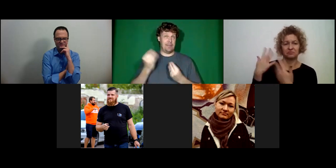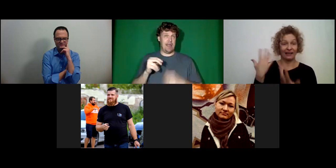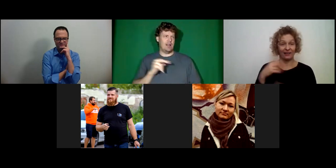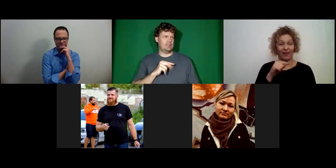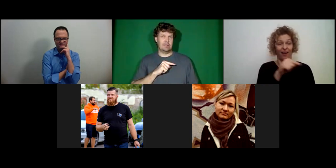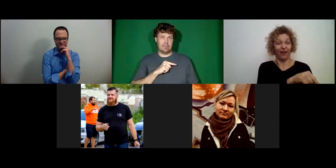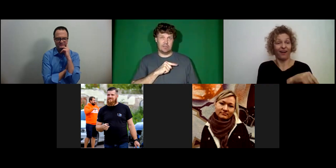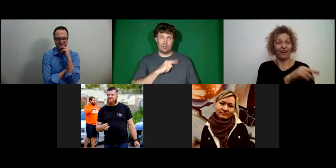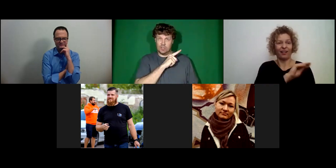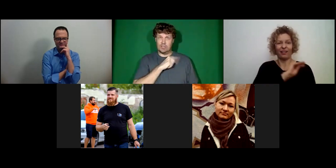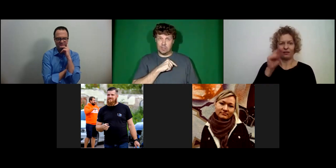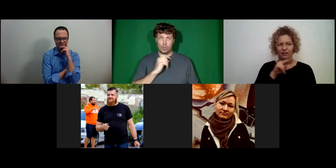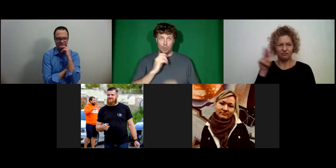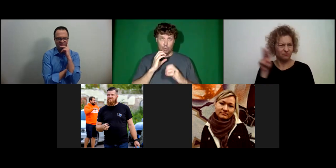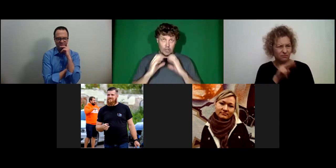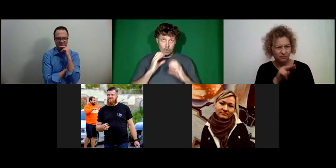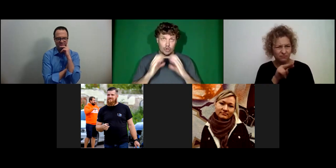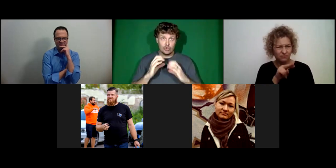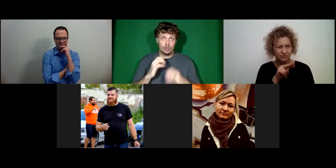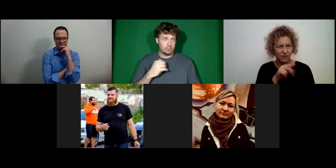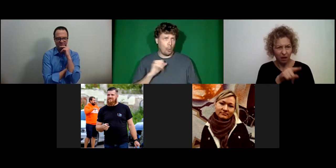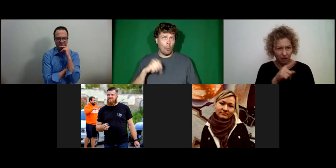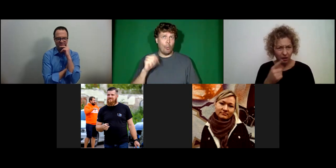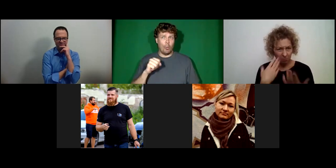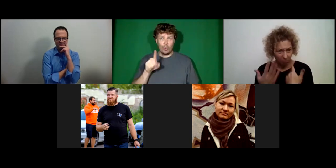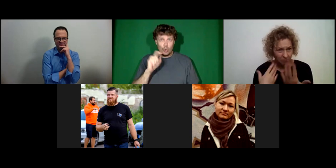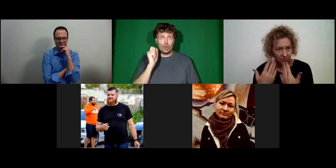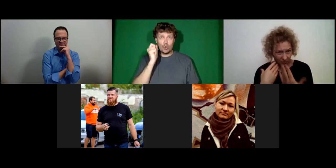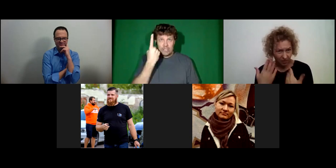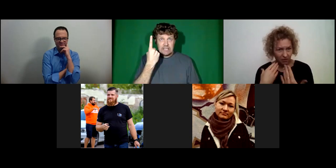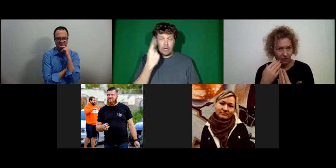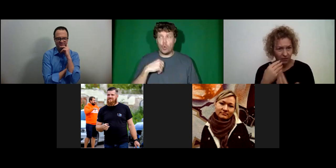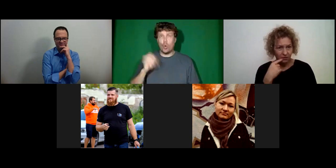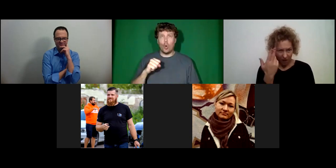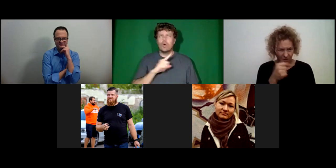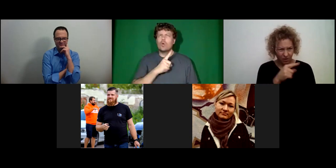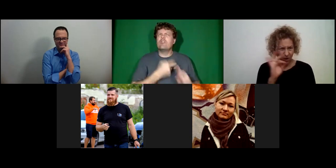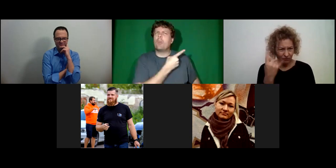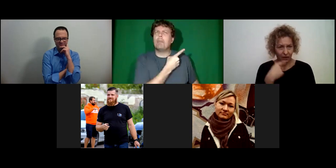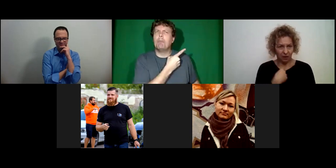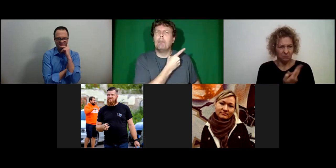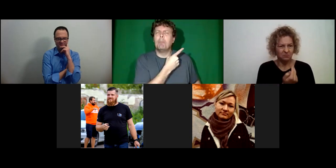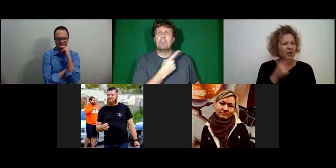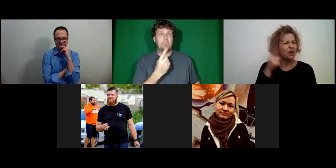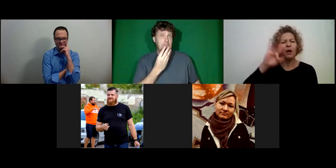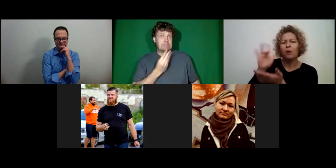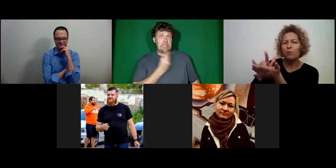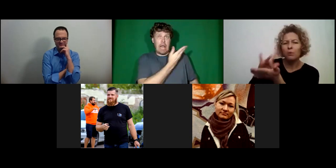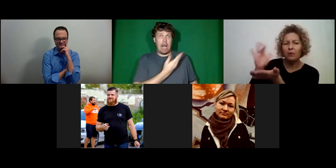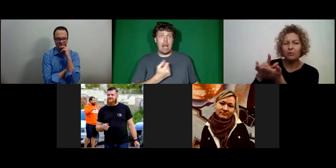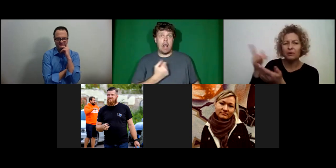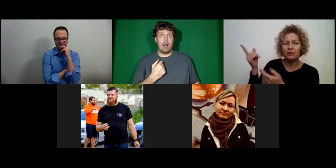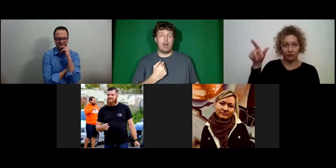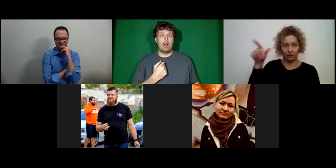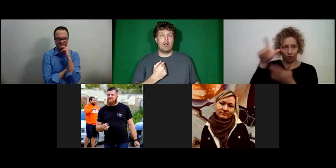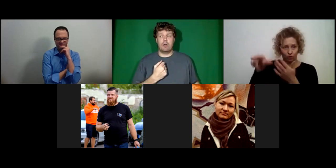There was no phones at that time. And one of the player was like, "Are you communicating with them?" I'm like, "You understand?" And